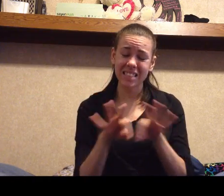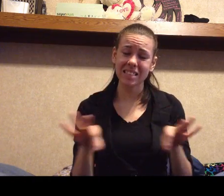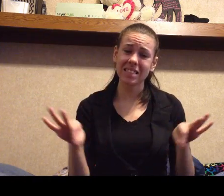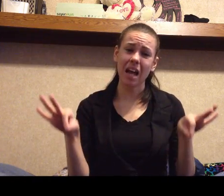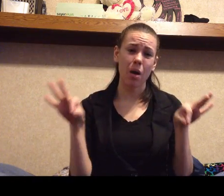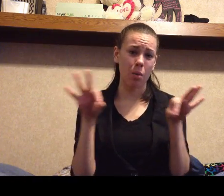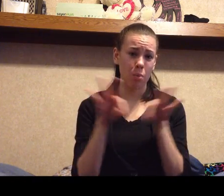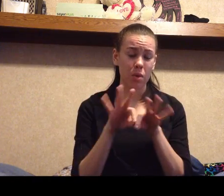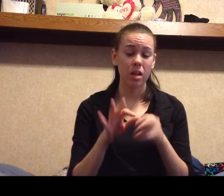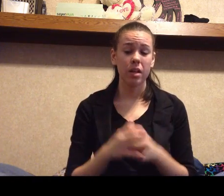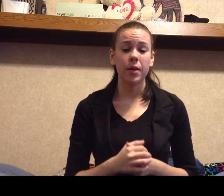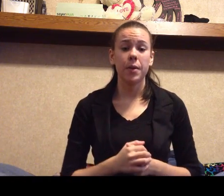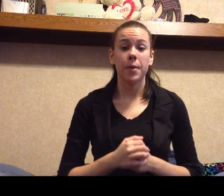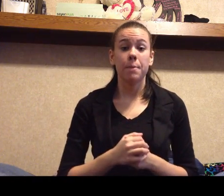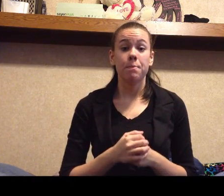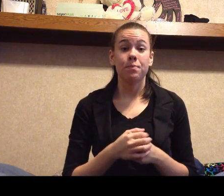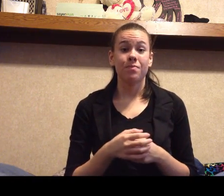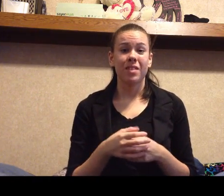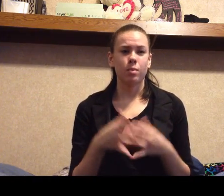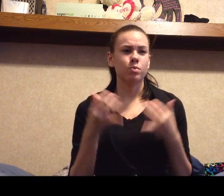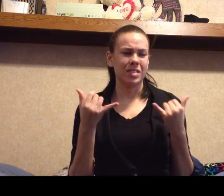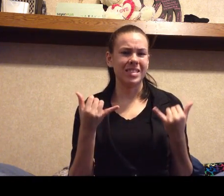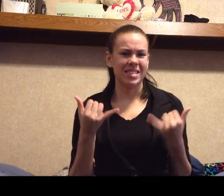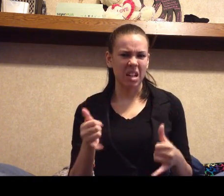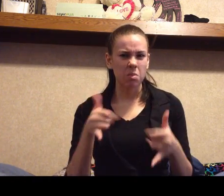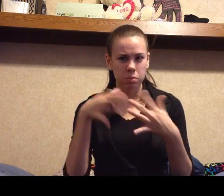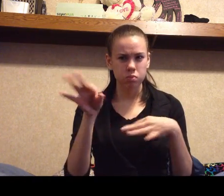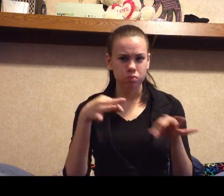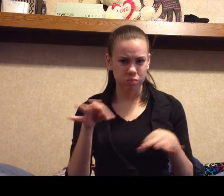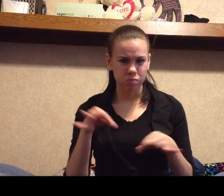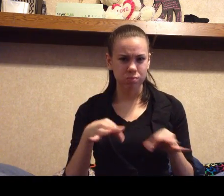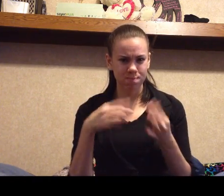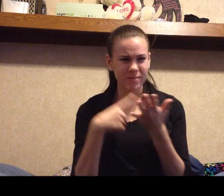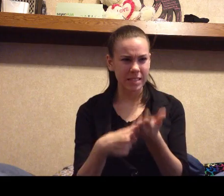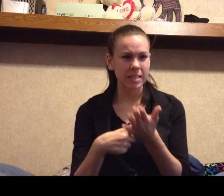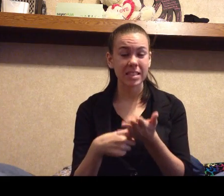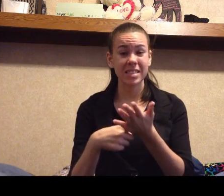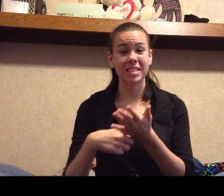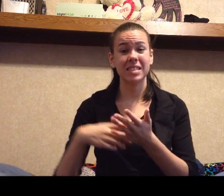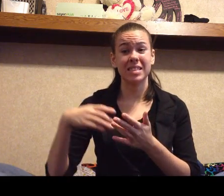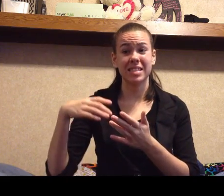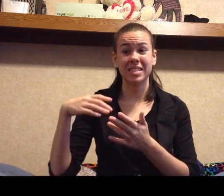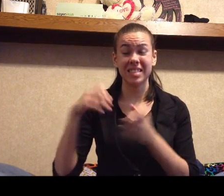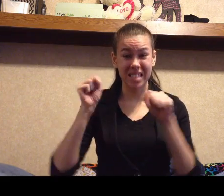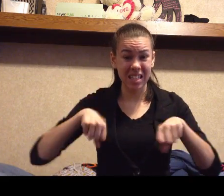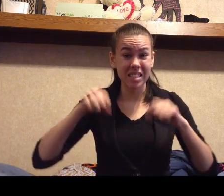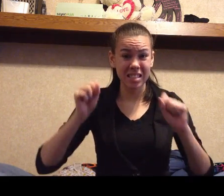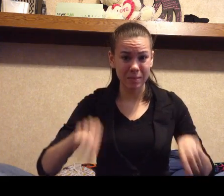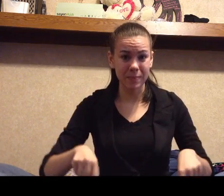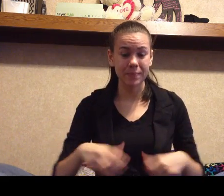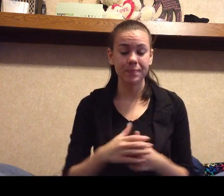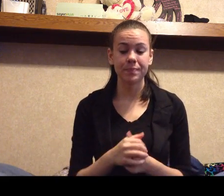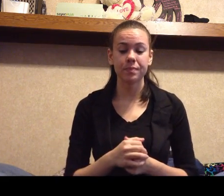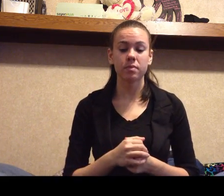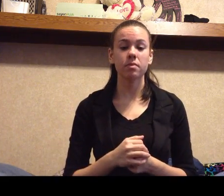Now, let's talk about eligibility in a little more detail. The U.S. immigration system is based primarily on